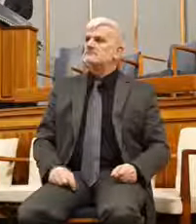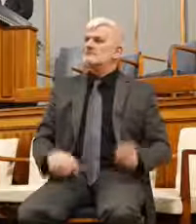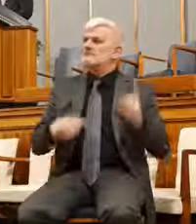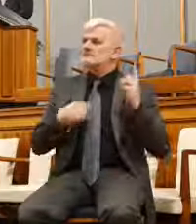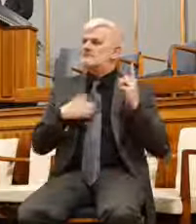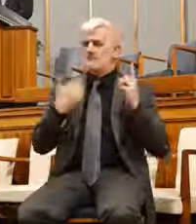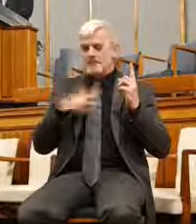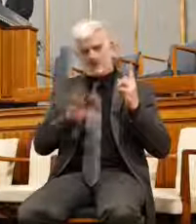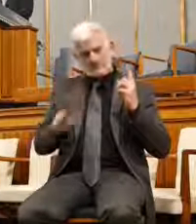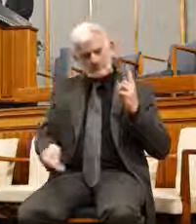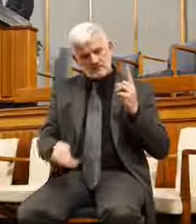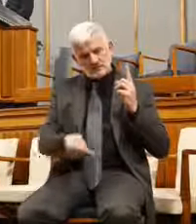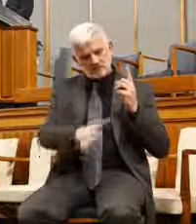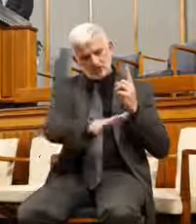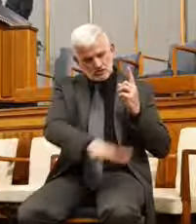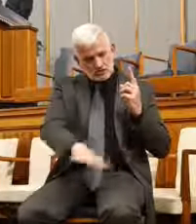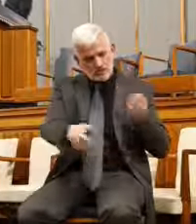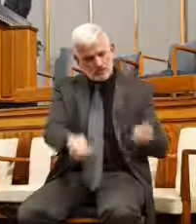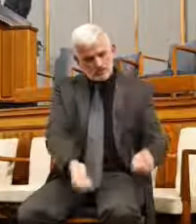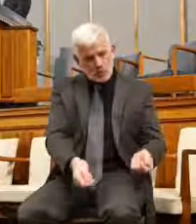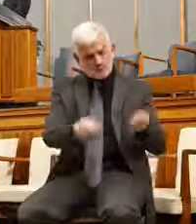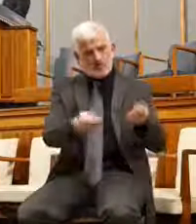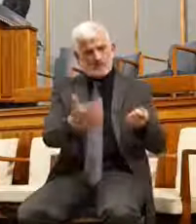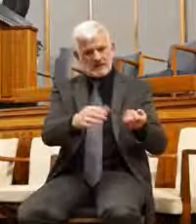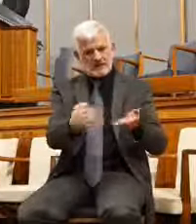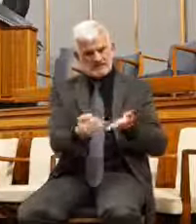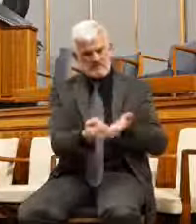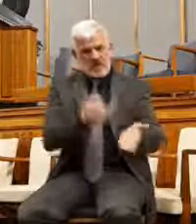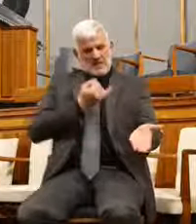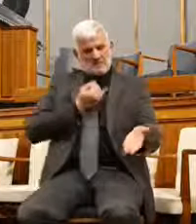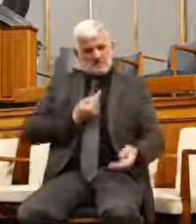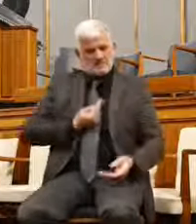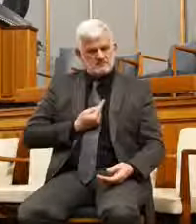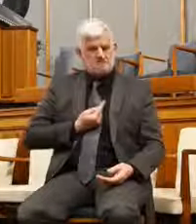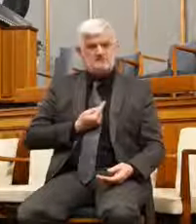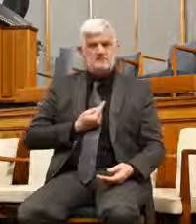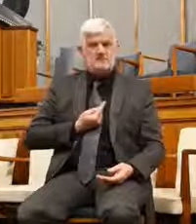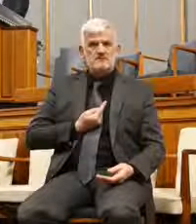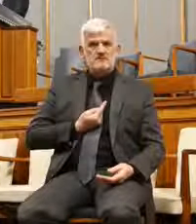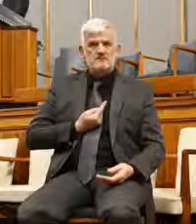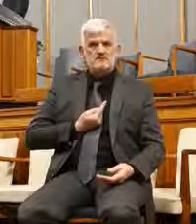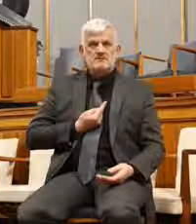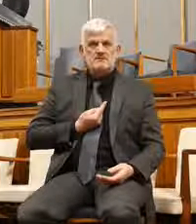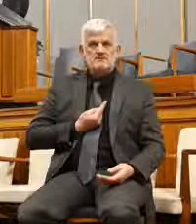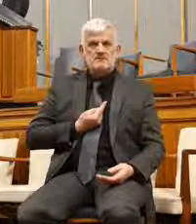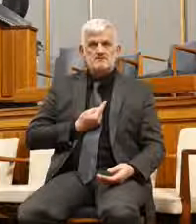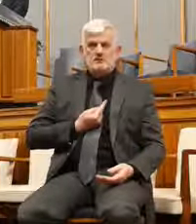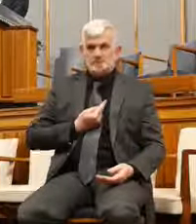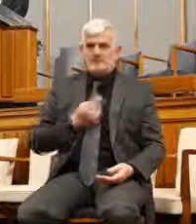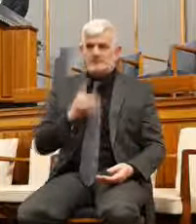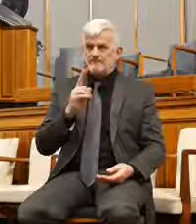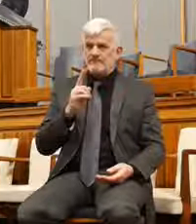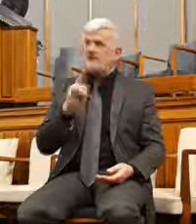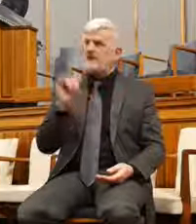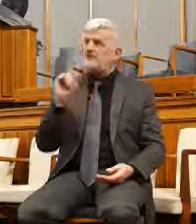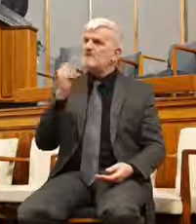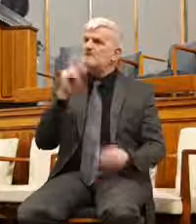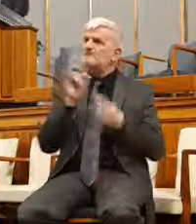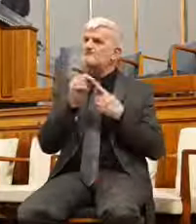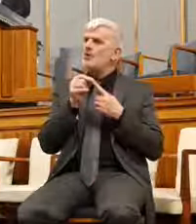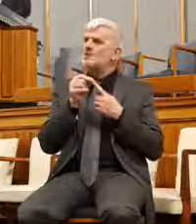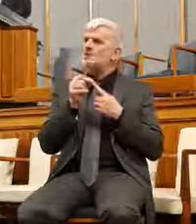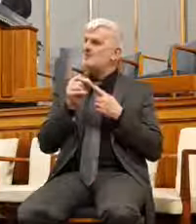rebelled against me. In this appeal, this is perhaps the first point of God's reasoning. This